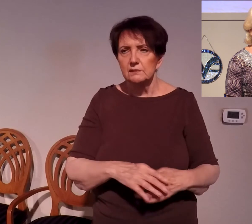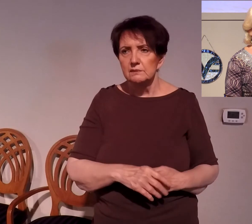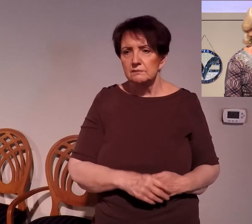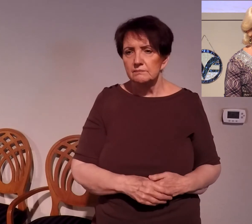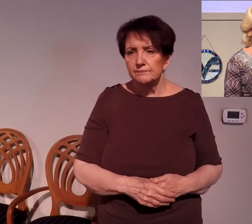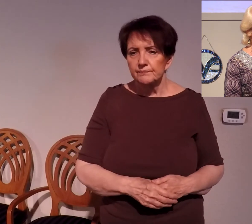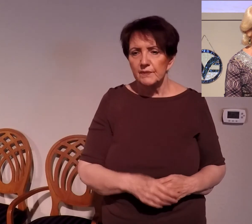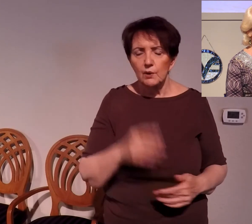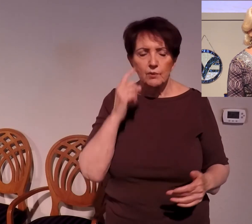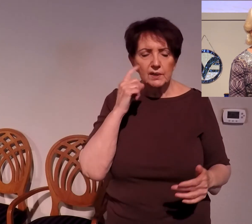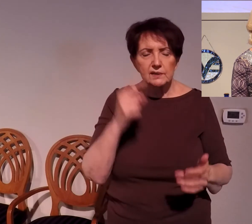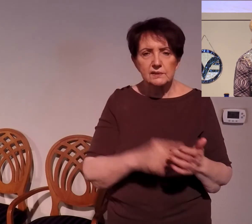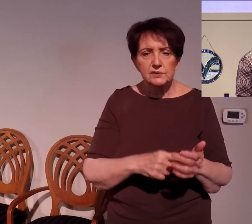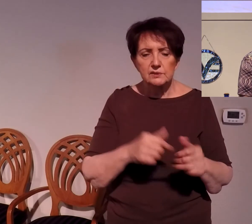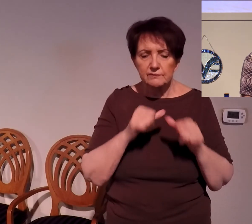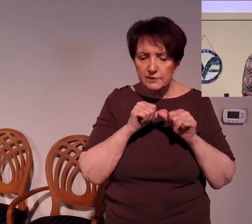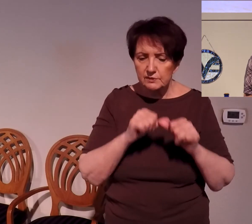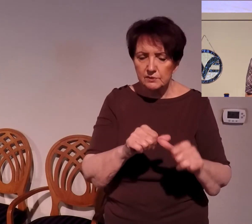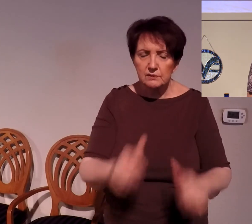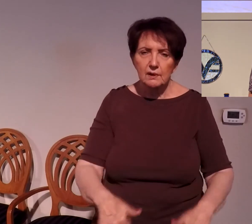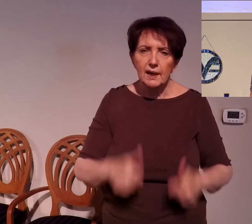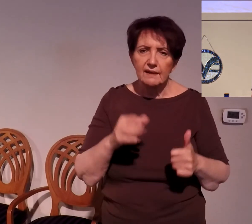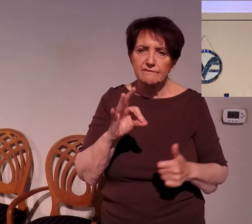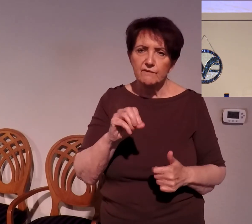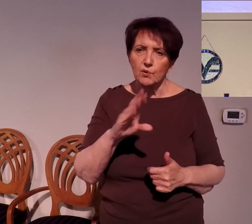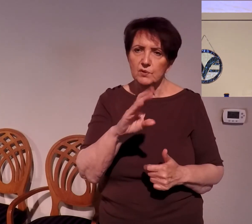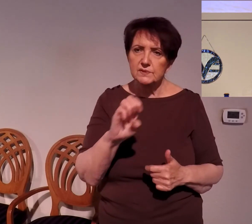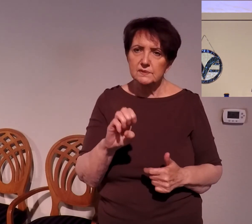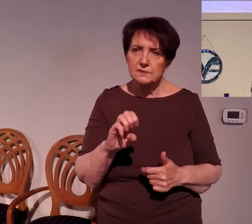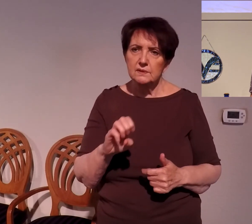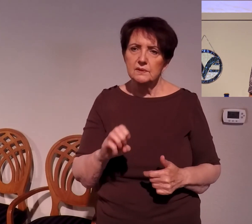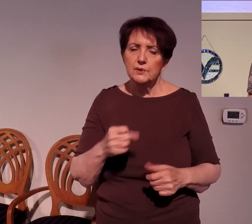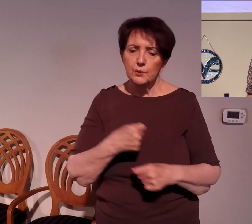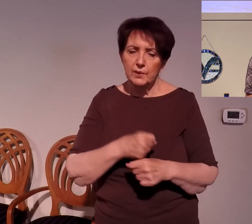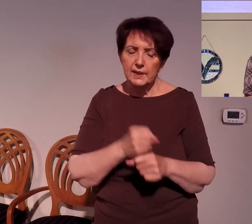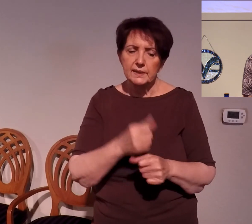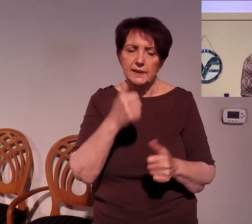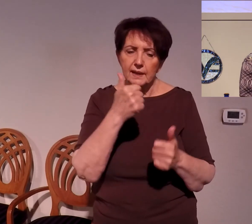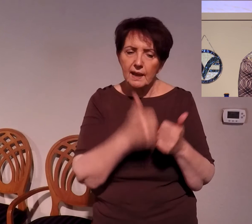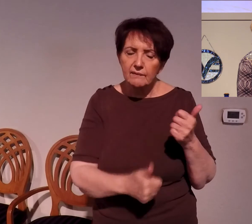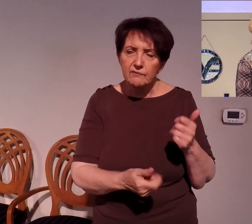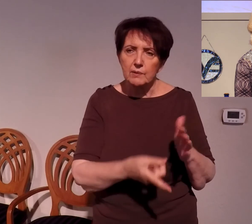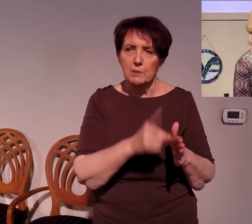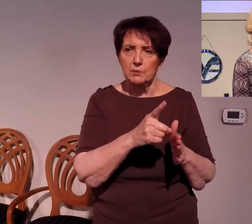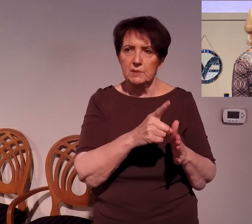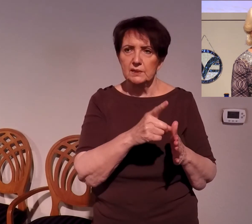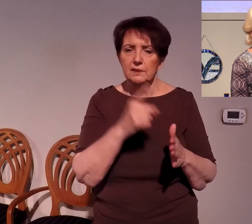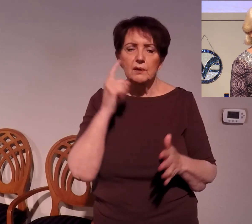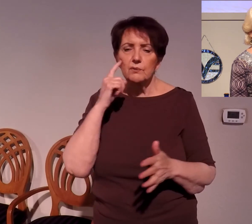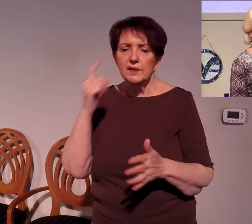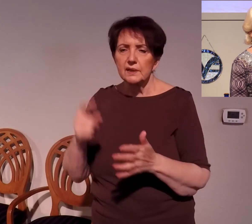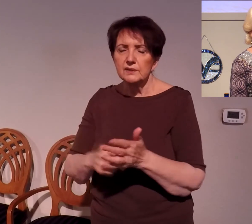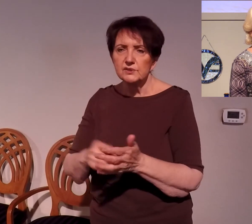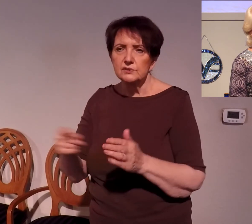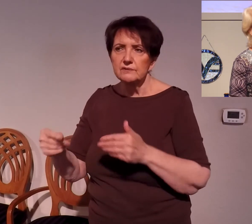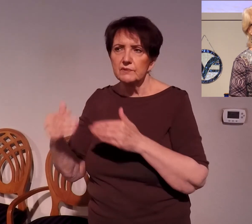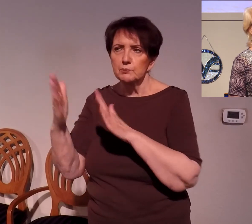recognition of the eternal life force continually creating moment to moment. It is a recognition of